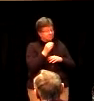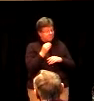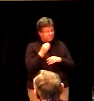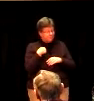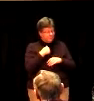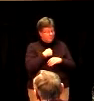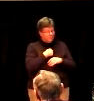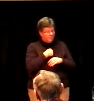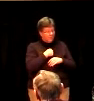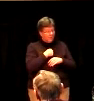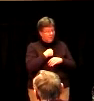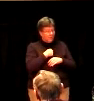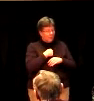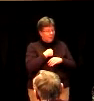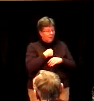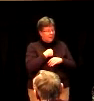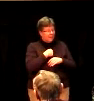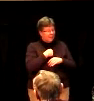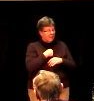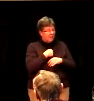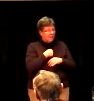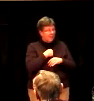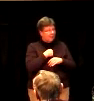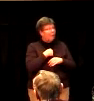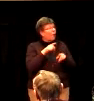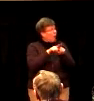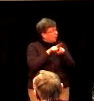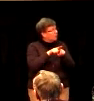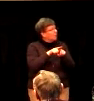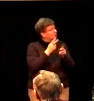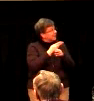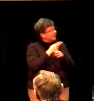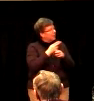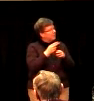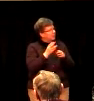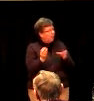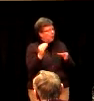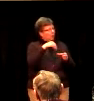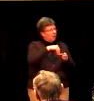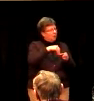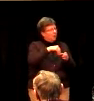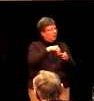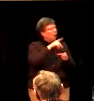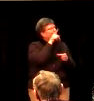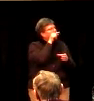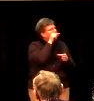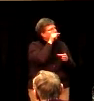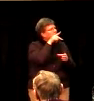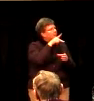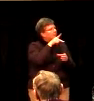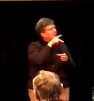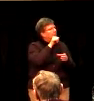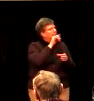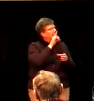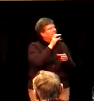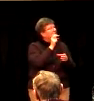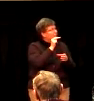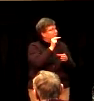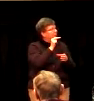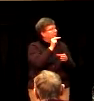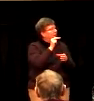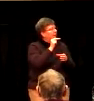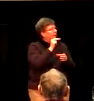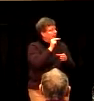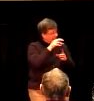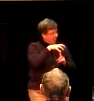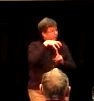we did do things like take pigeons up and try to see how they would respond at different altitudes, and that didn't go well either.